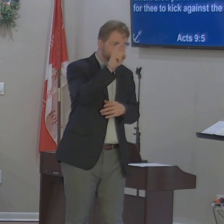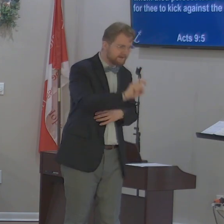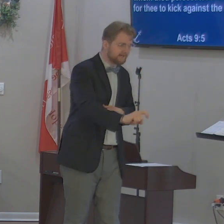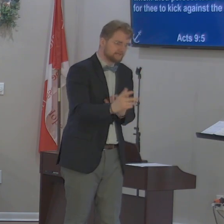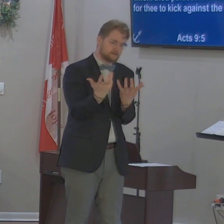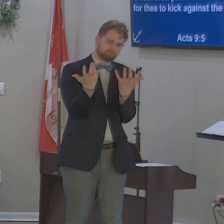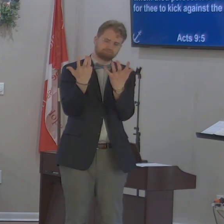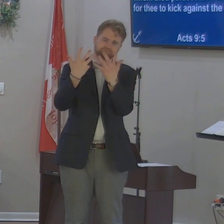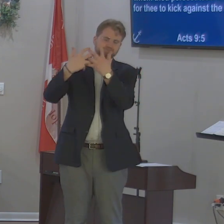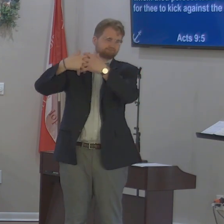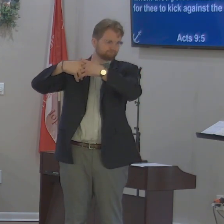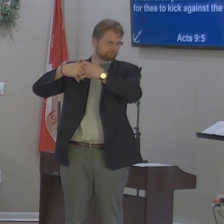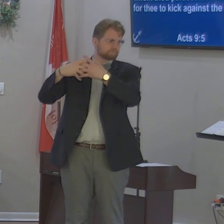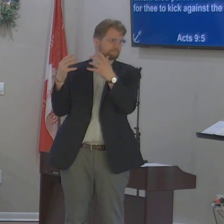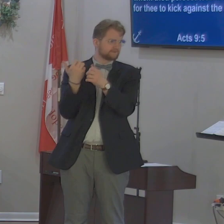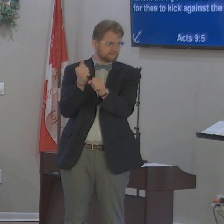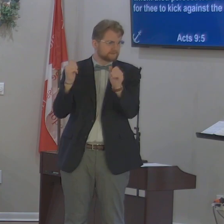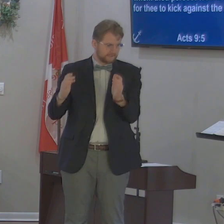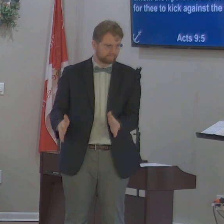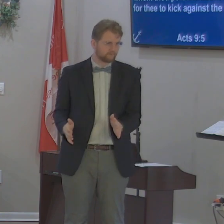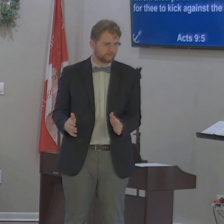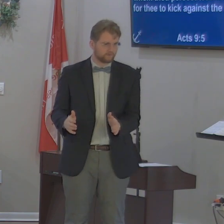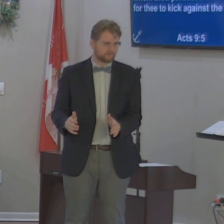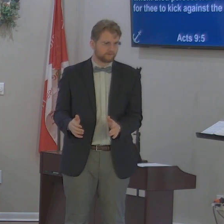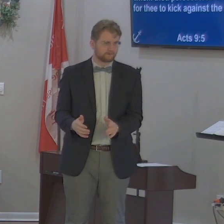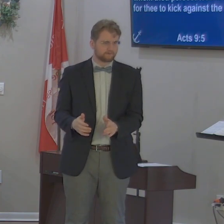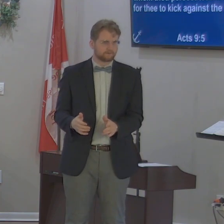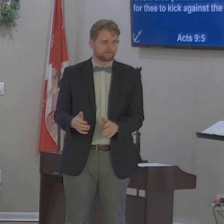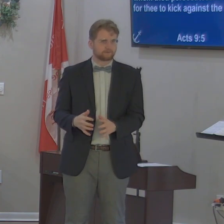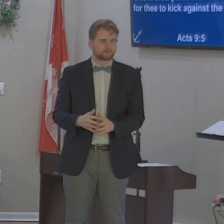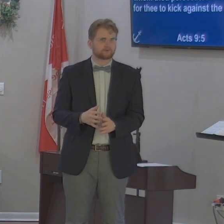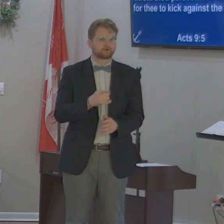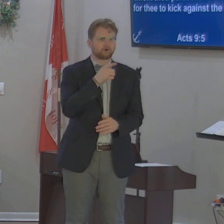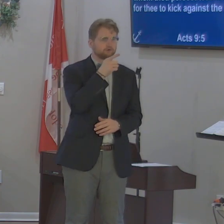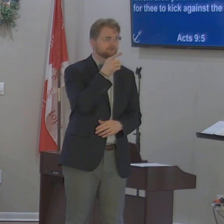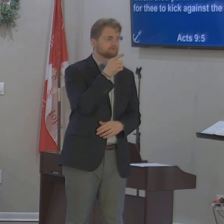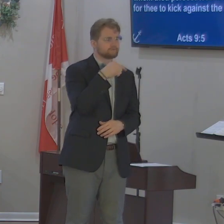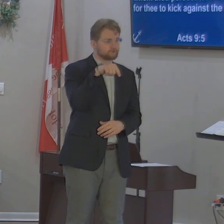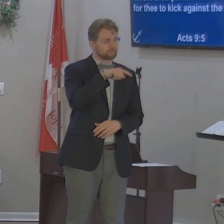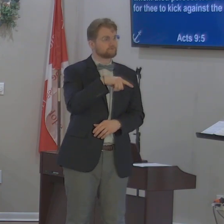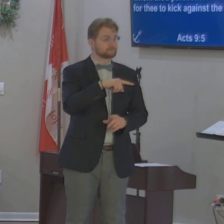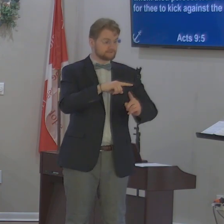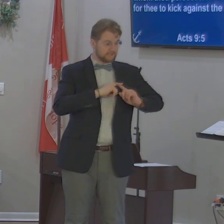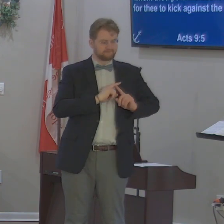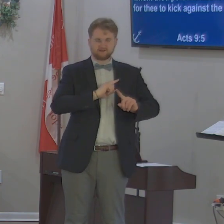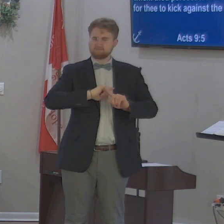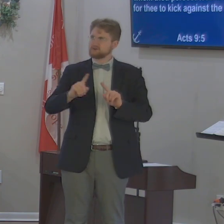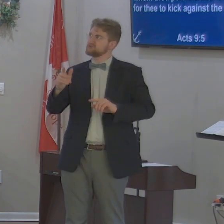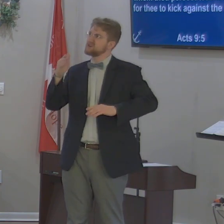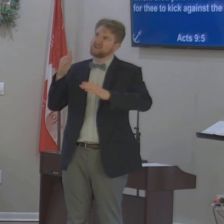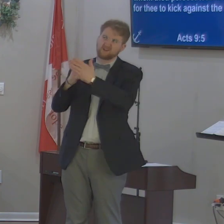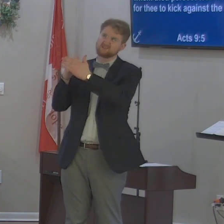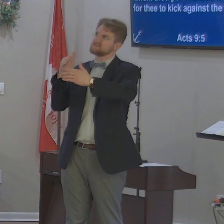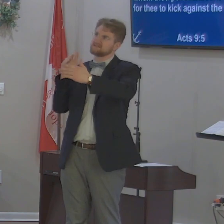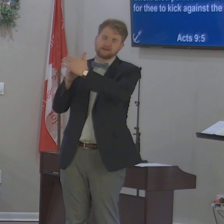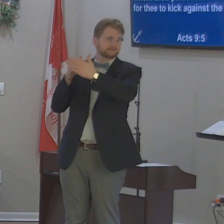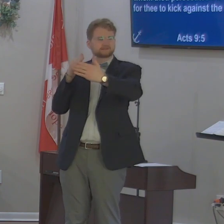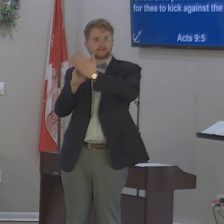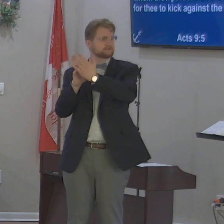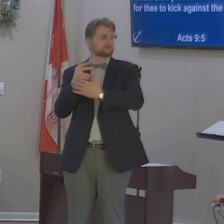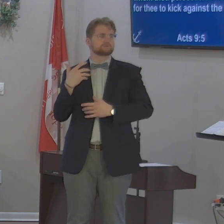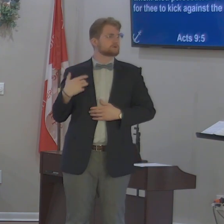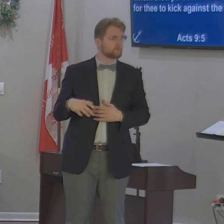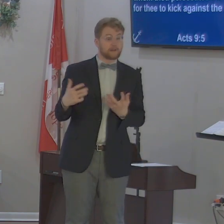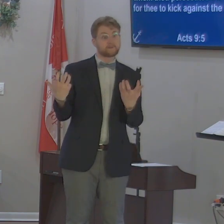Verse 5, I said already, is the example of a sinner needing to be like a Savior. You're kicking against the pricks. He would go on to be saved. And thank God for the